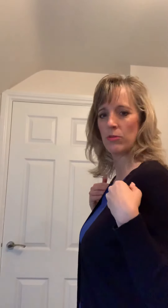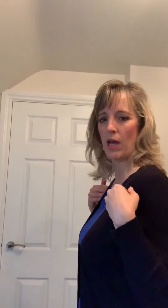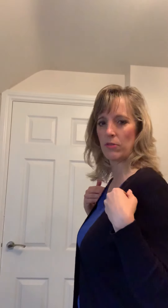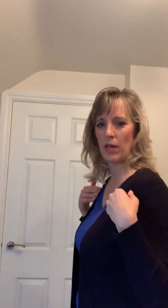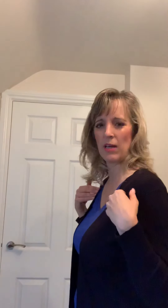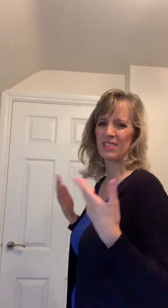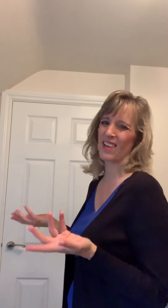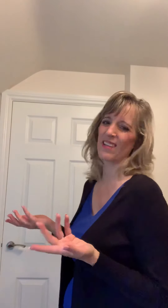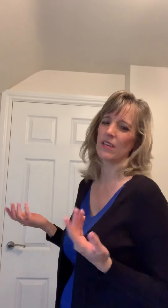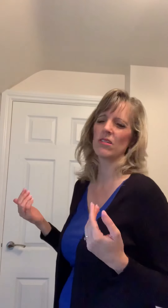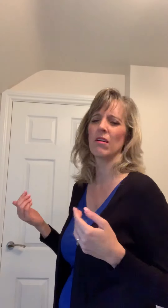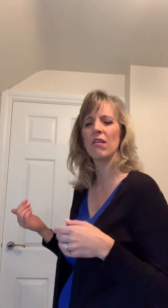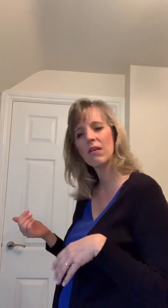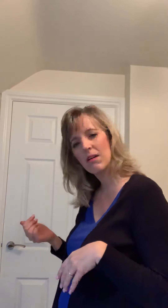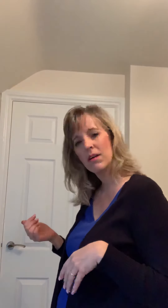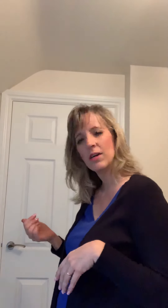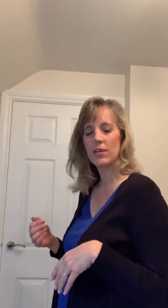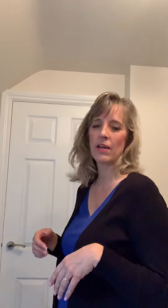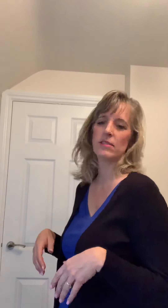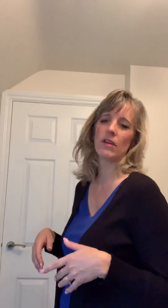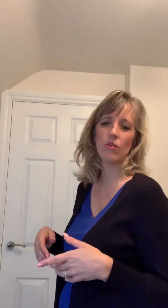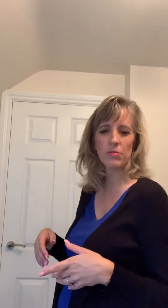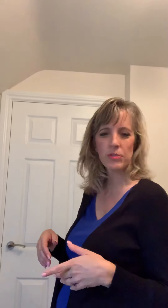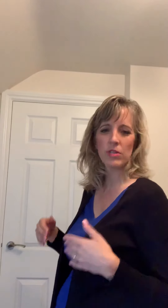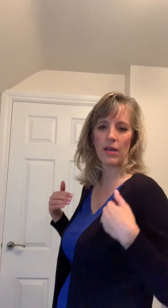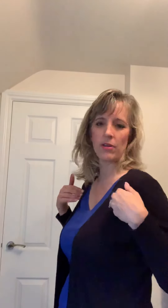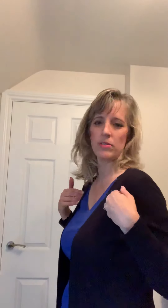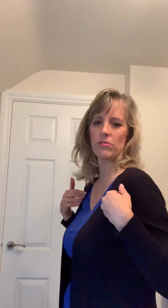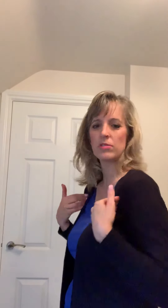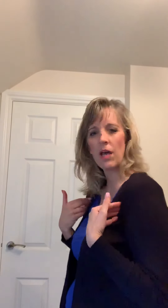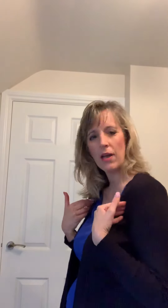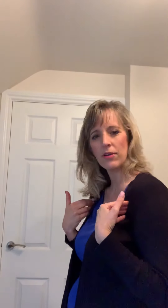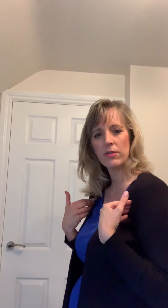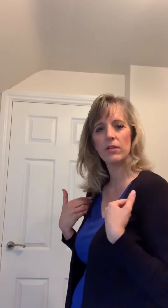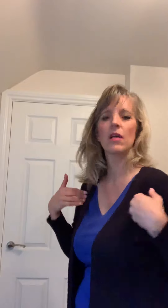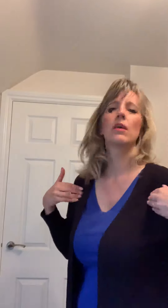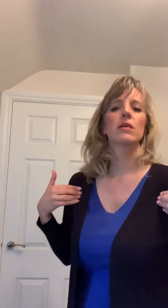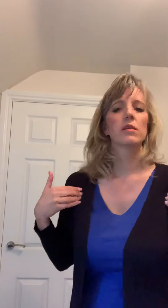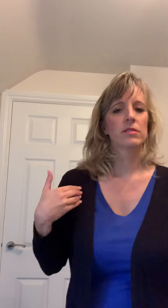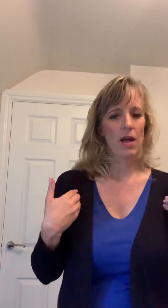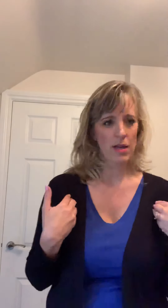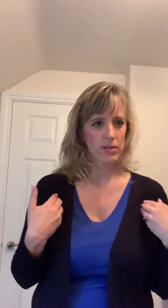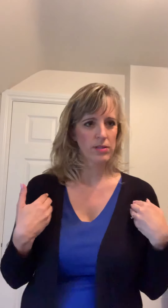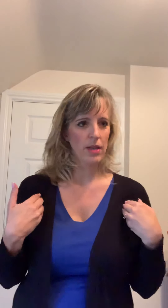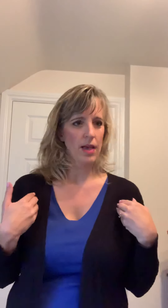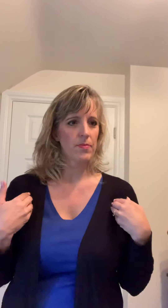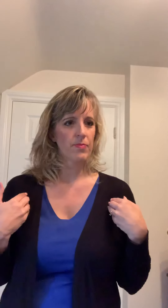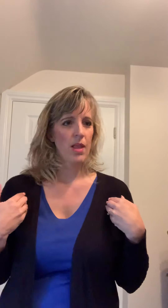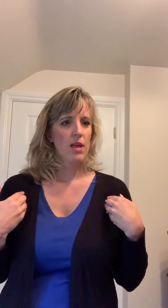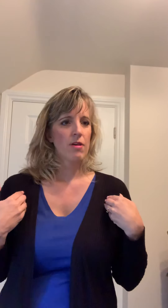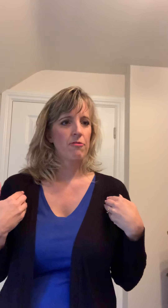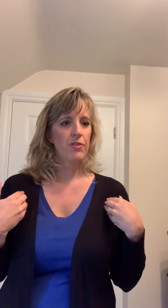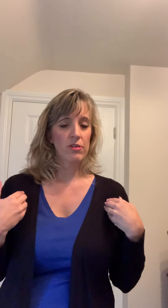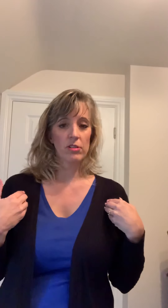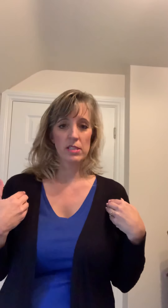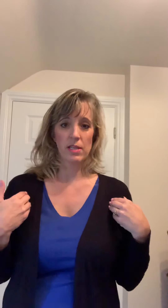down, okay? It's kind of like you're, you say, oh, I'm so tired. So tired, okay? Feel is the next